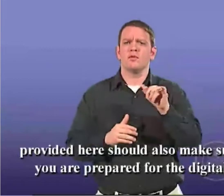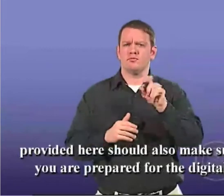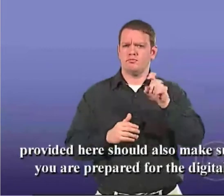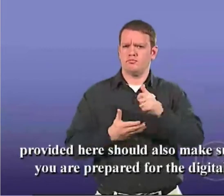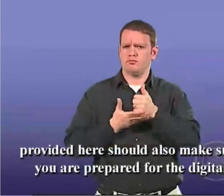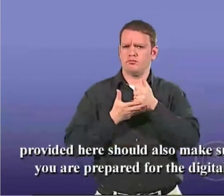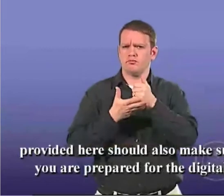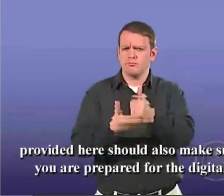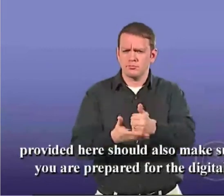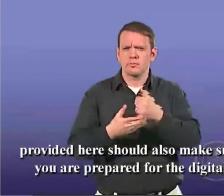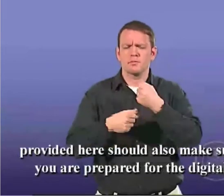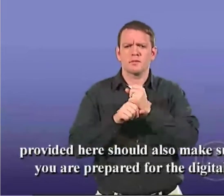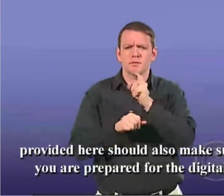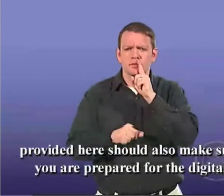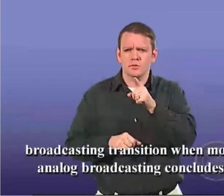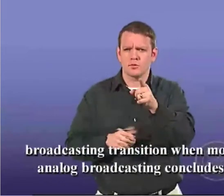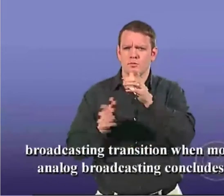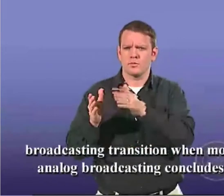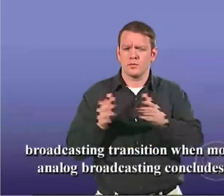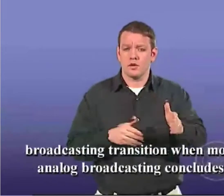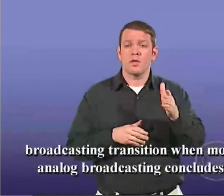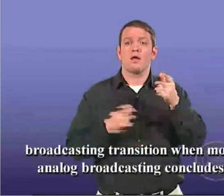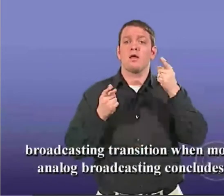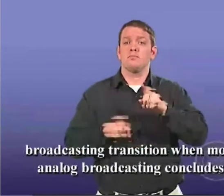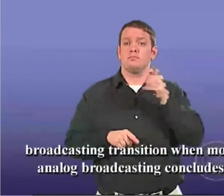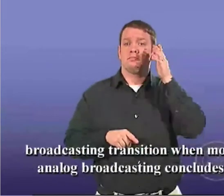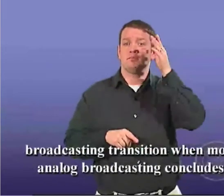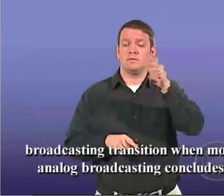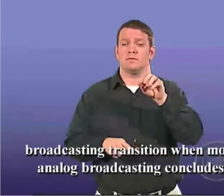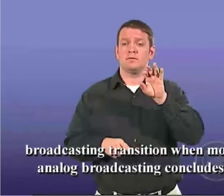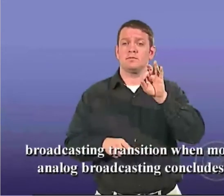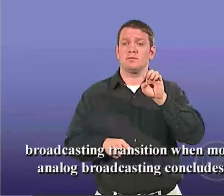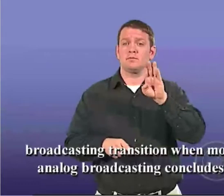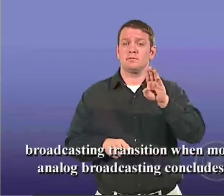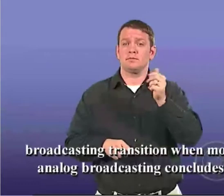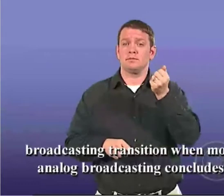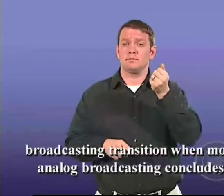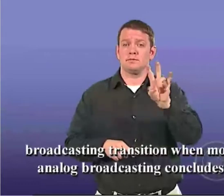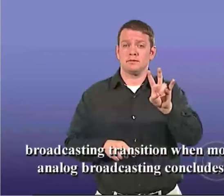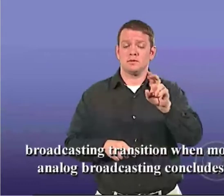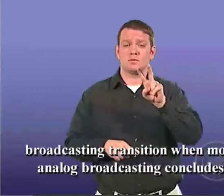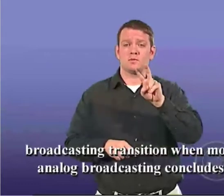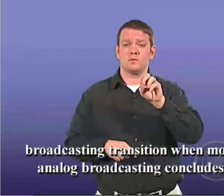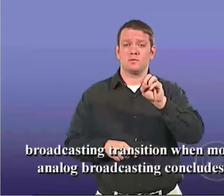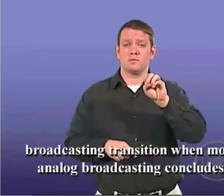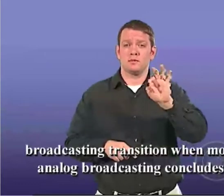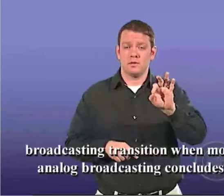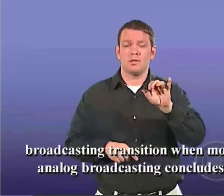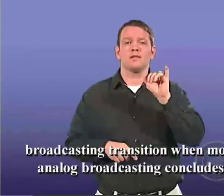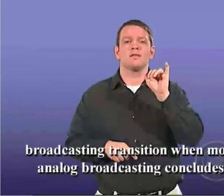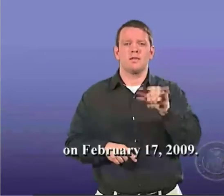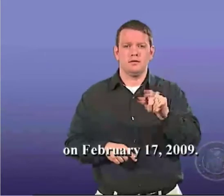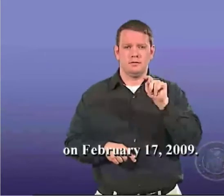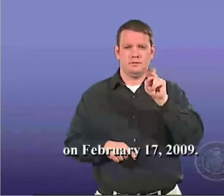are prepared for the digital broadcasting transition when most analog broadcasting concludes on February